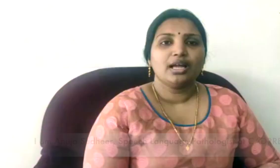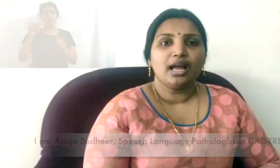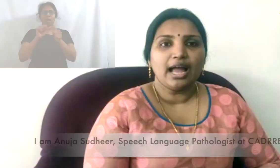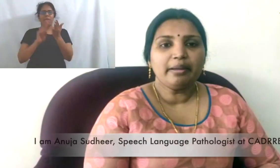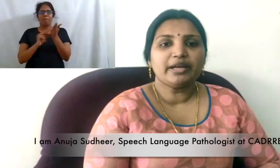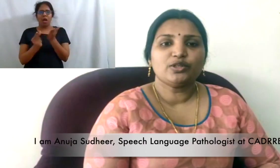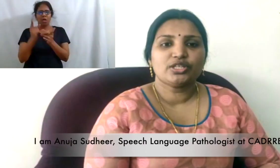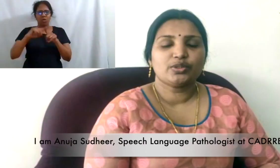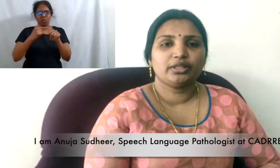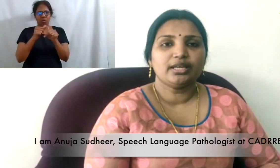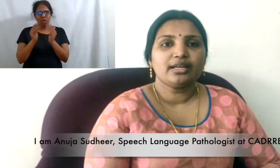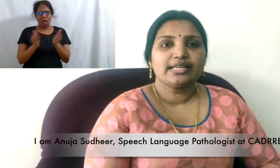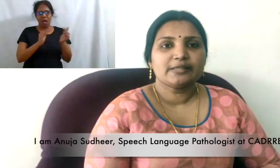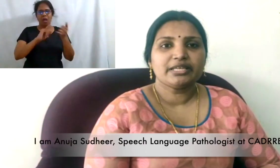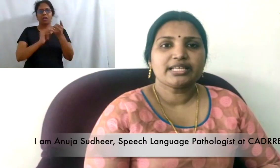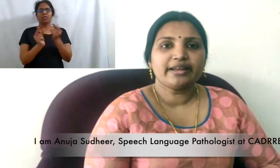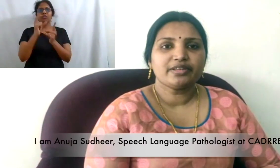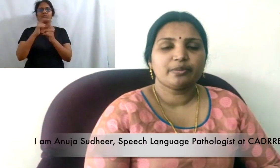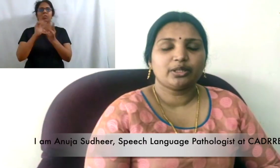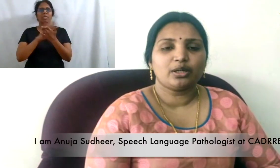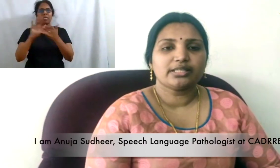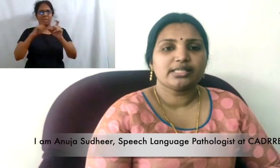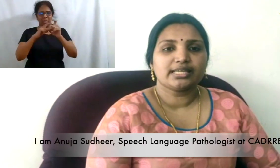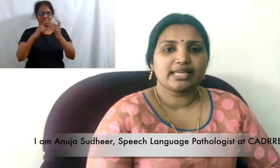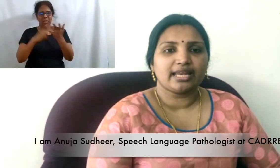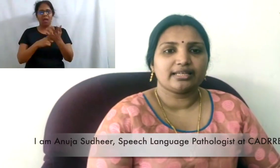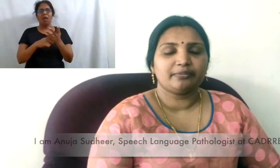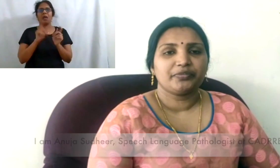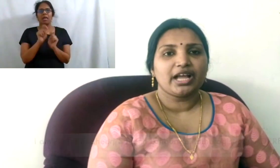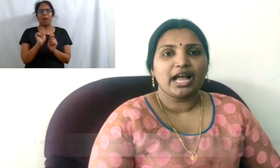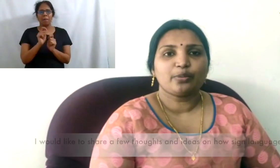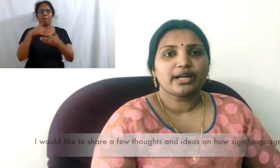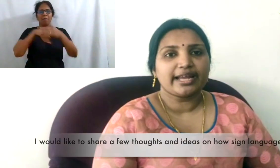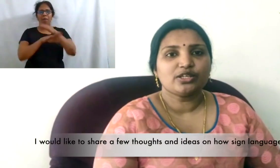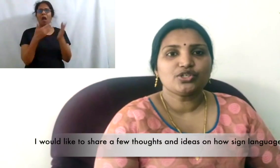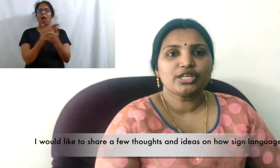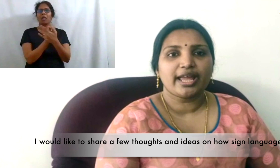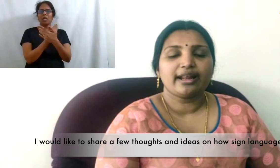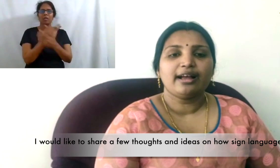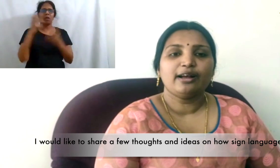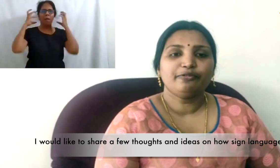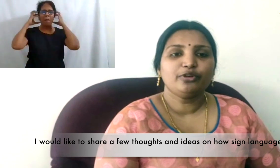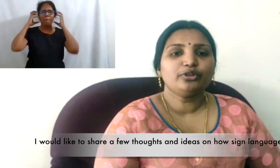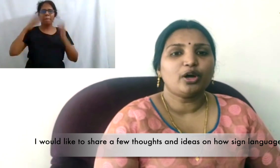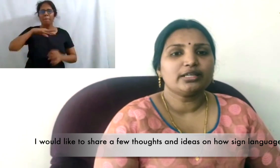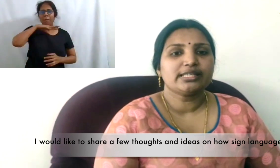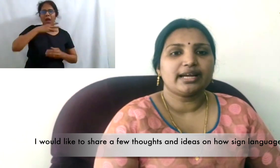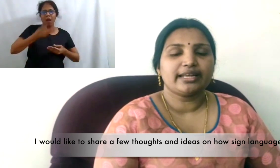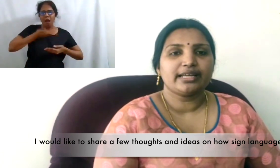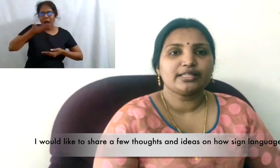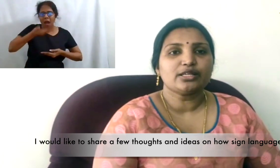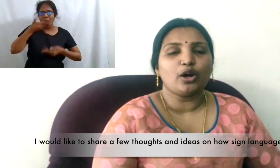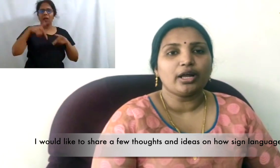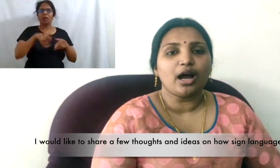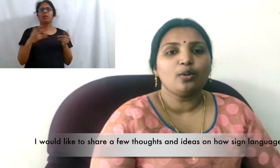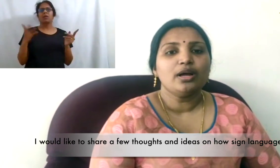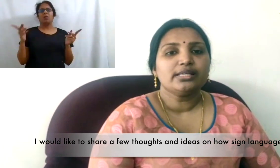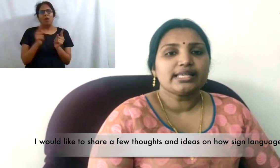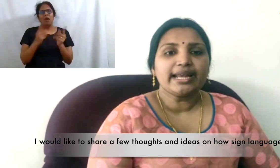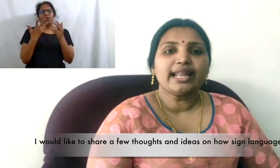I am Anuja Sudheer, Speech Language Pathologist at CADRRE. I would like to share a few thoughts and ideas on how sign